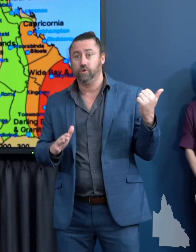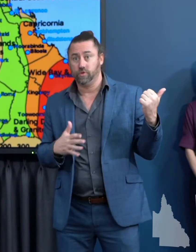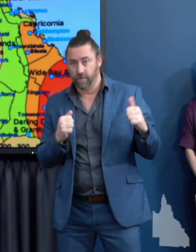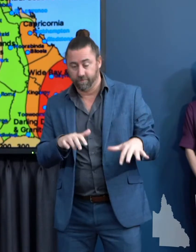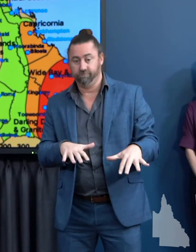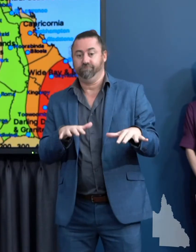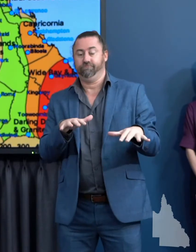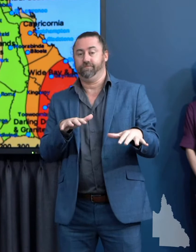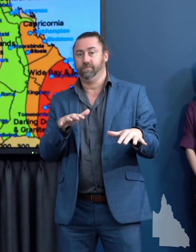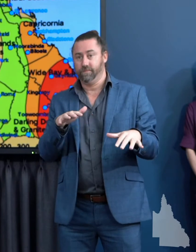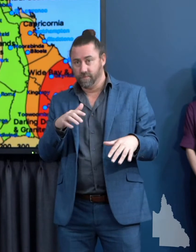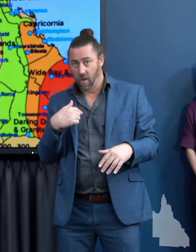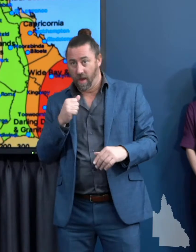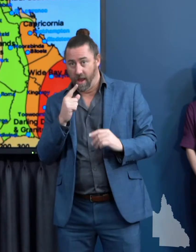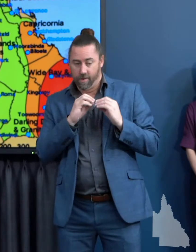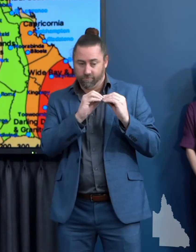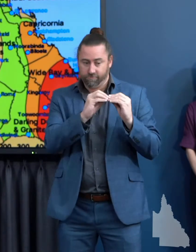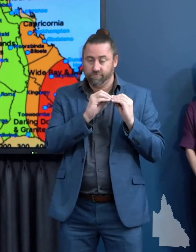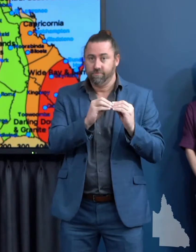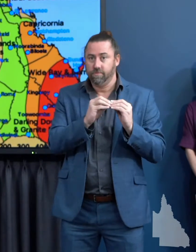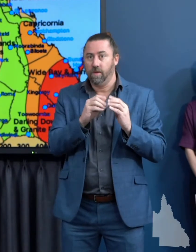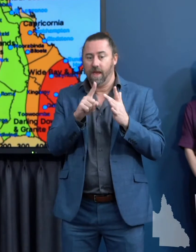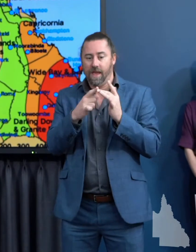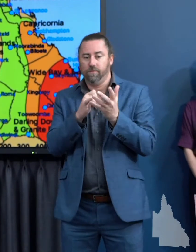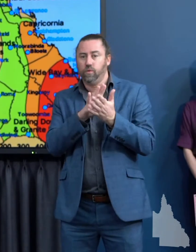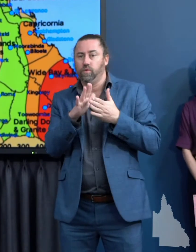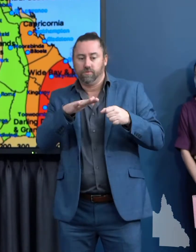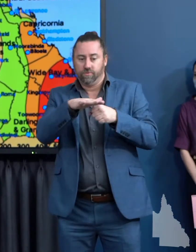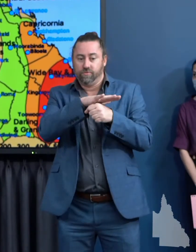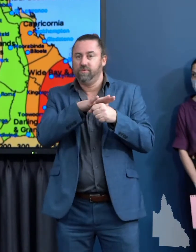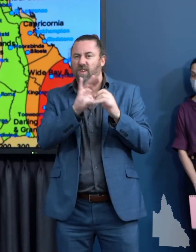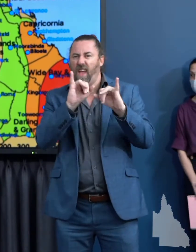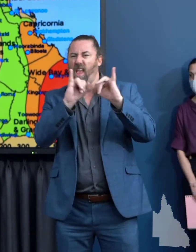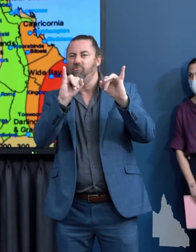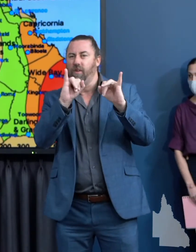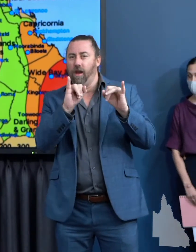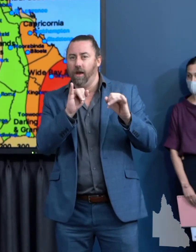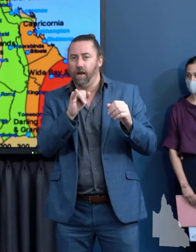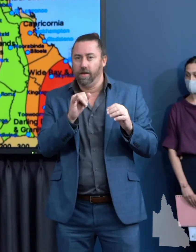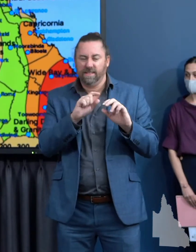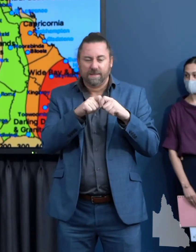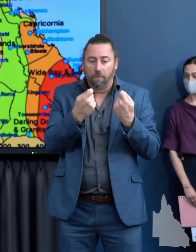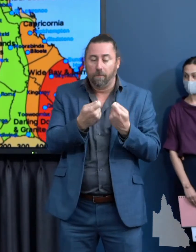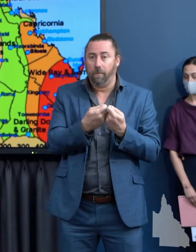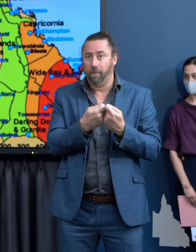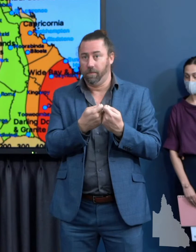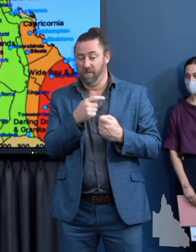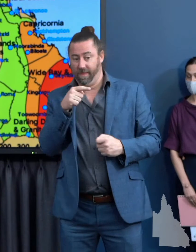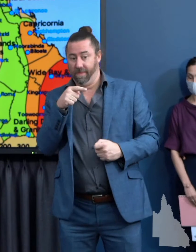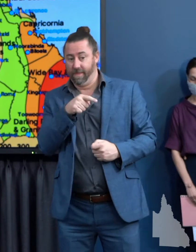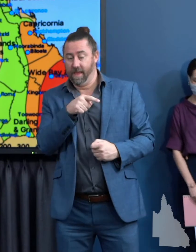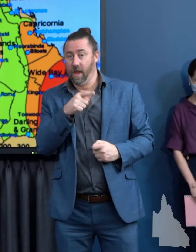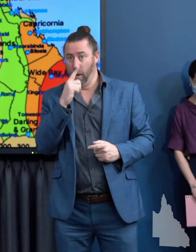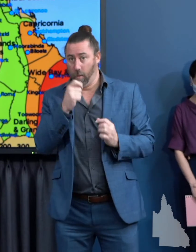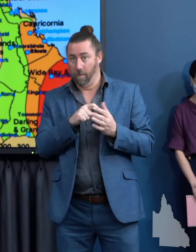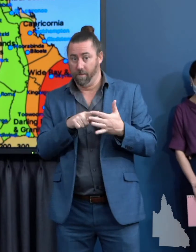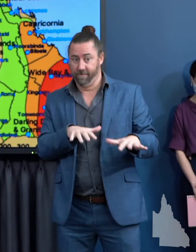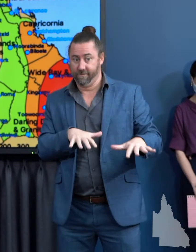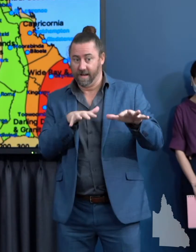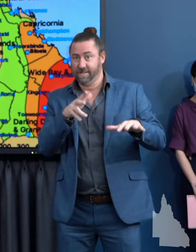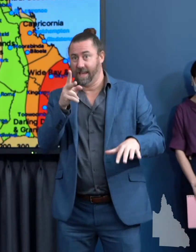to the Ipswich State Disaster Coordinator. We could see some major rises